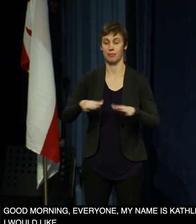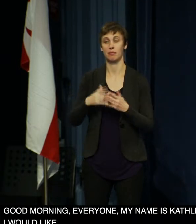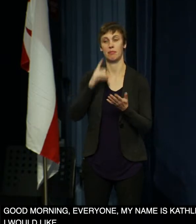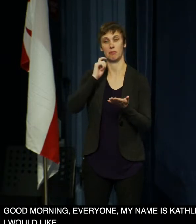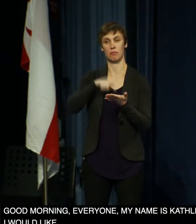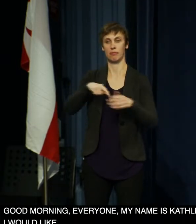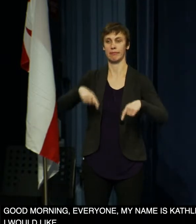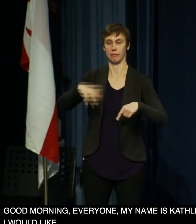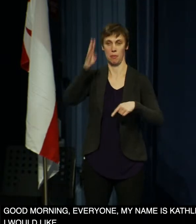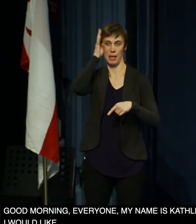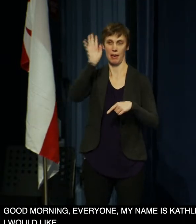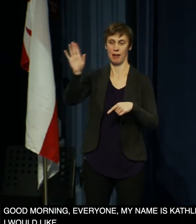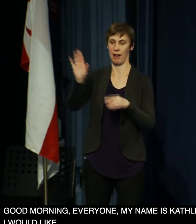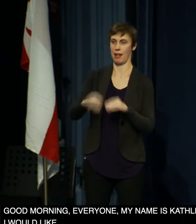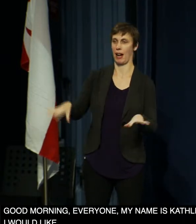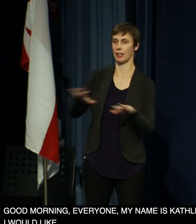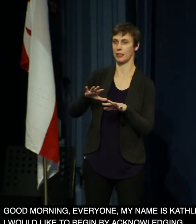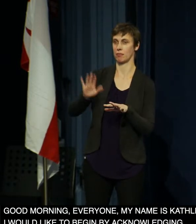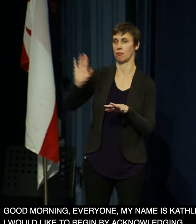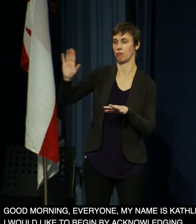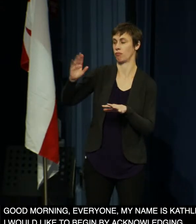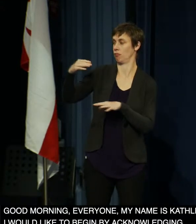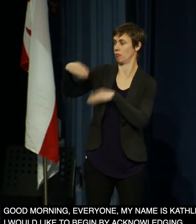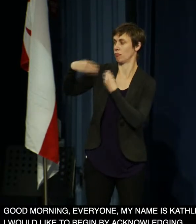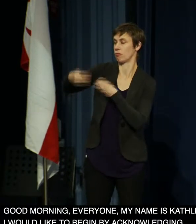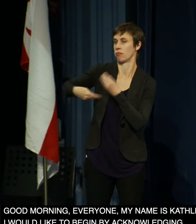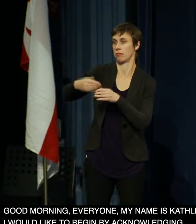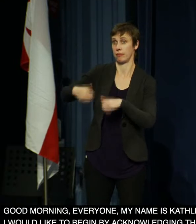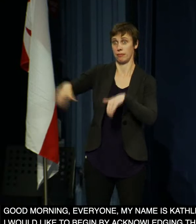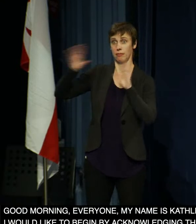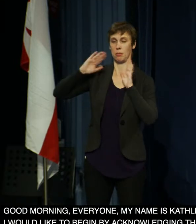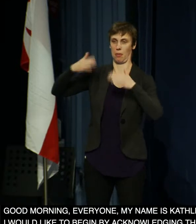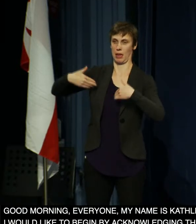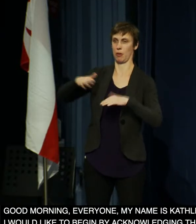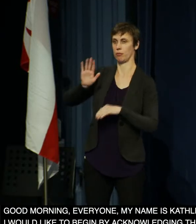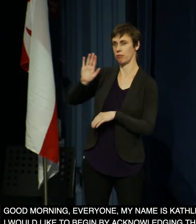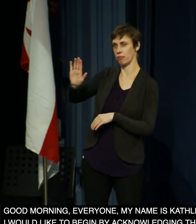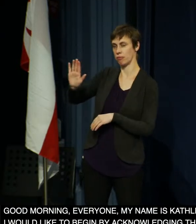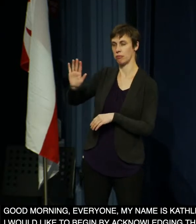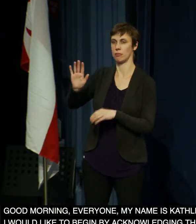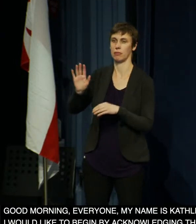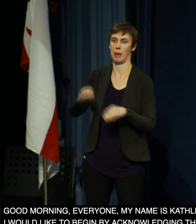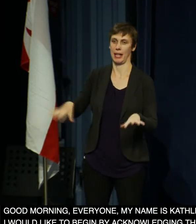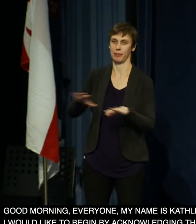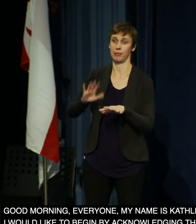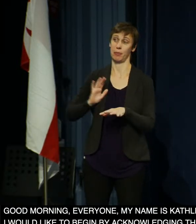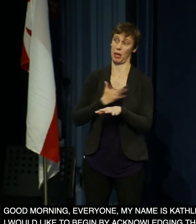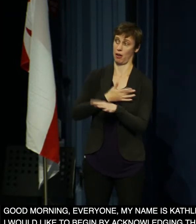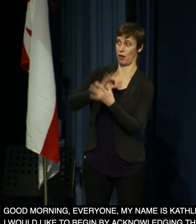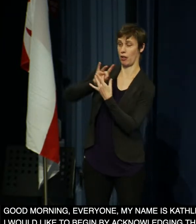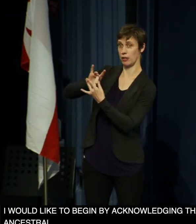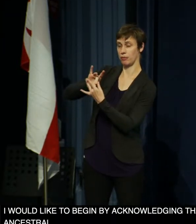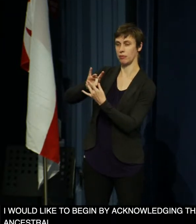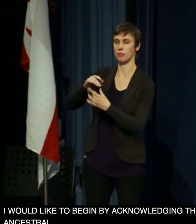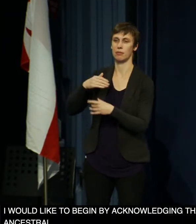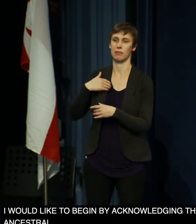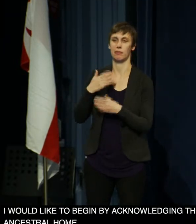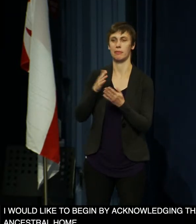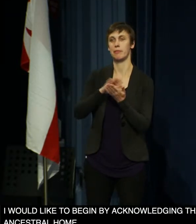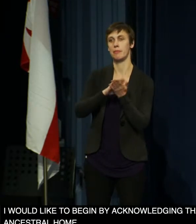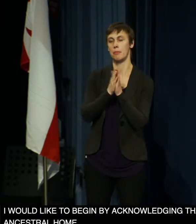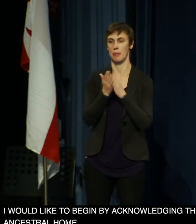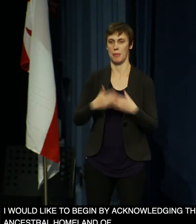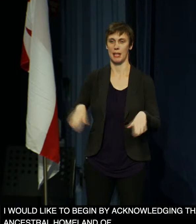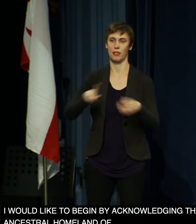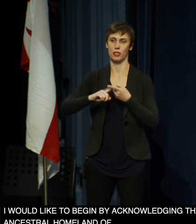Mi'kmaq, the unceded and ancestral homeland of the Mi'kmaq Nation. Our relationship is based on a series of peace and friendship